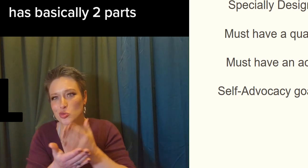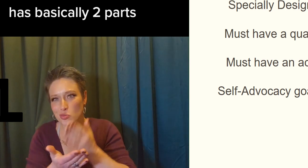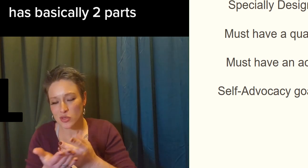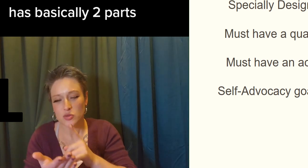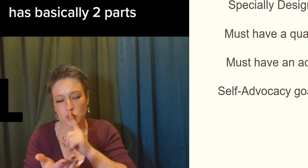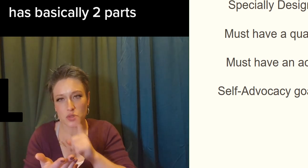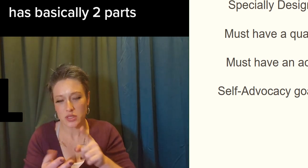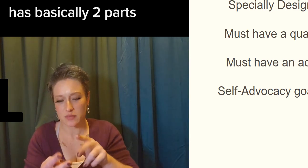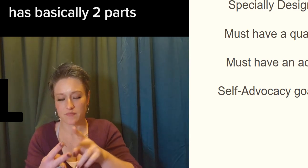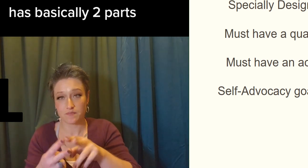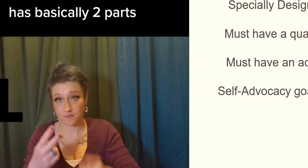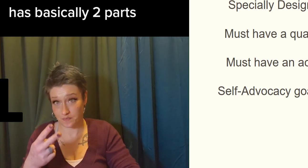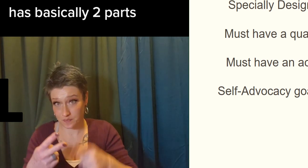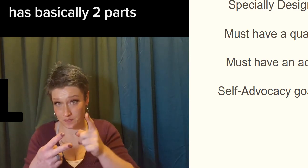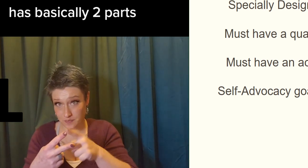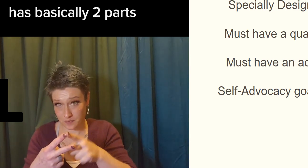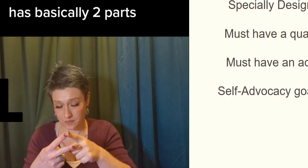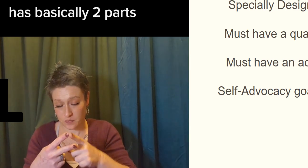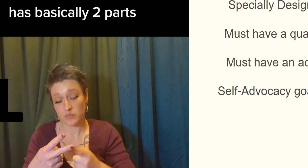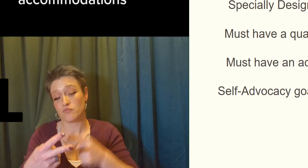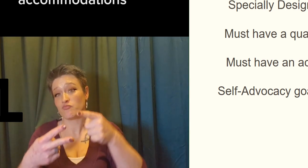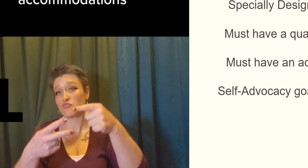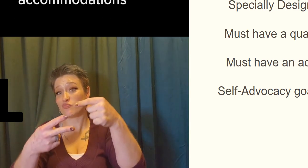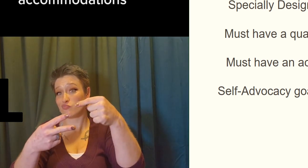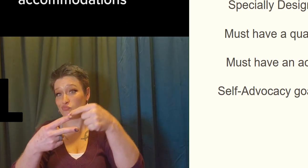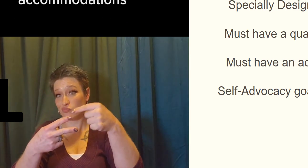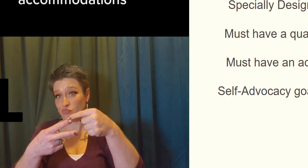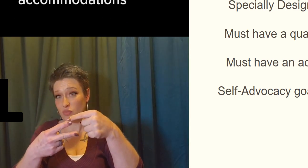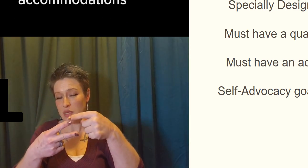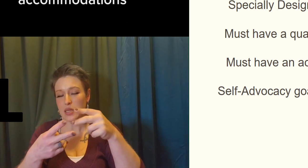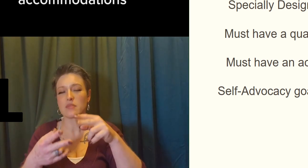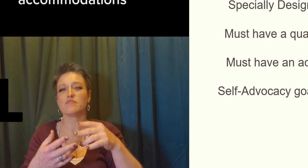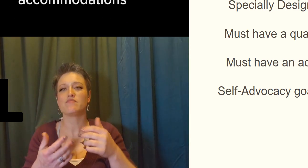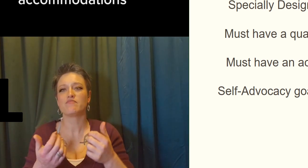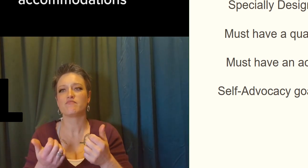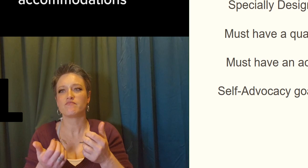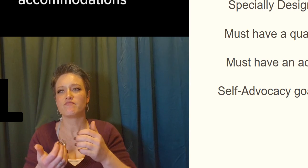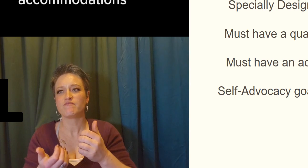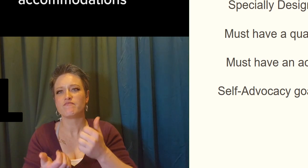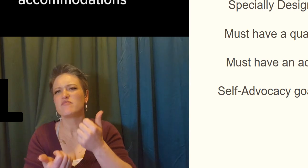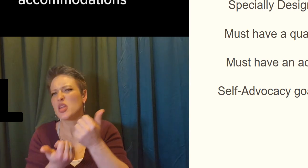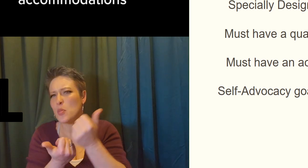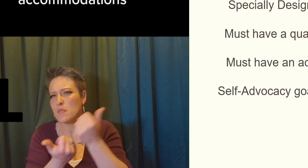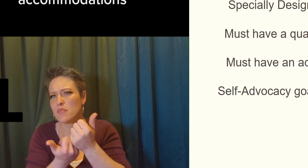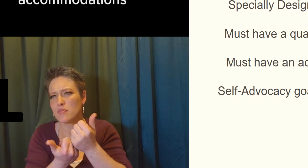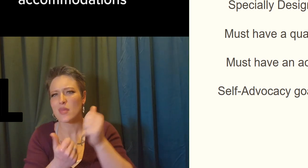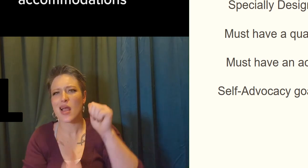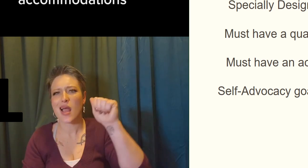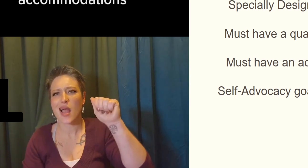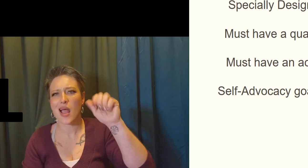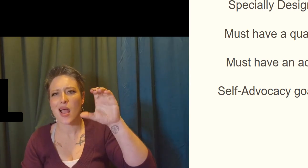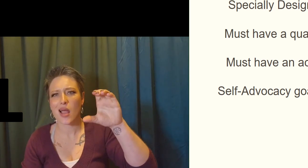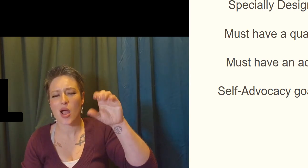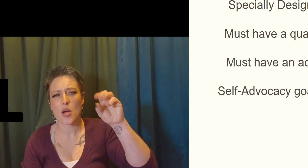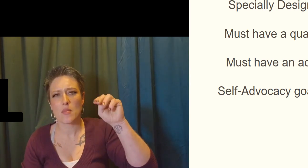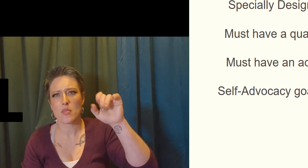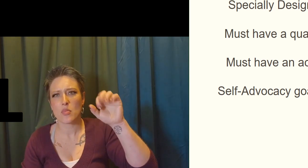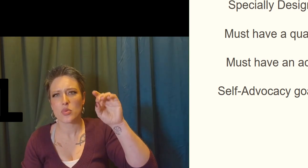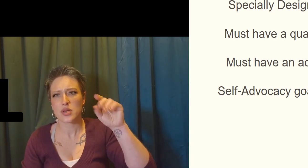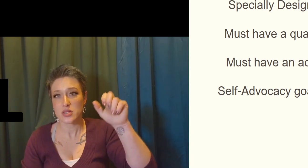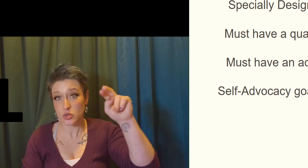has basically two parts. The first one is accommodations.